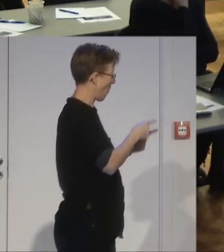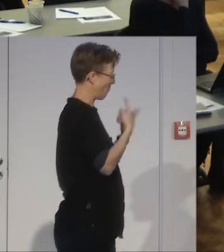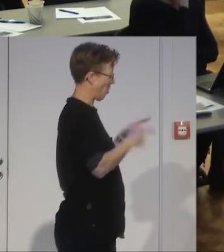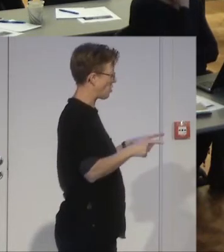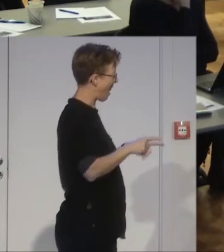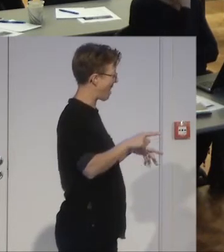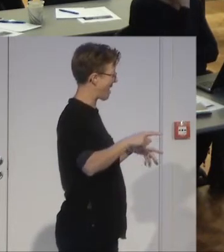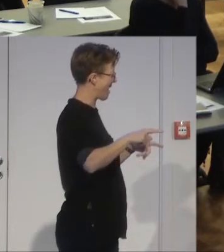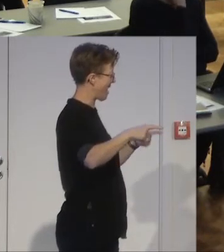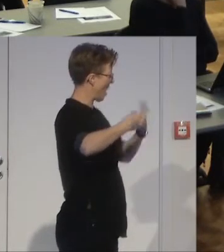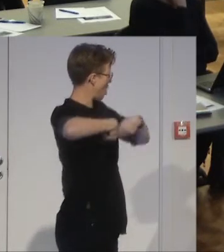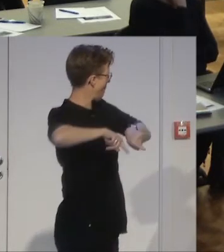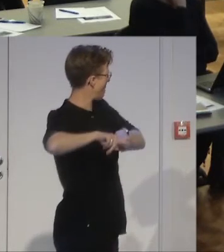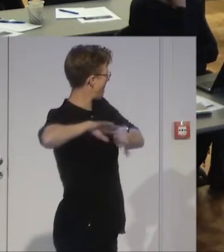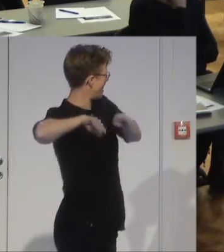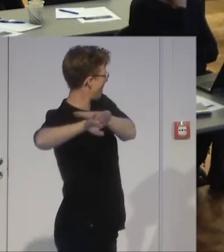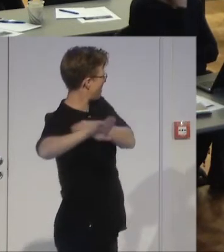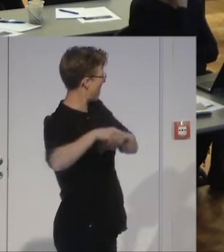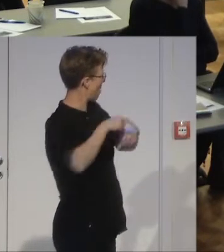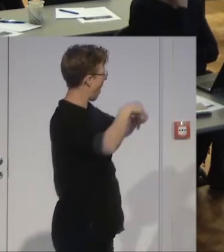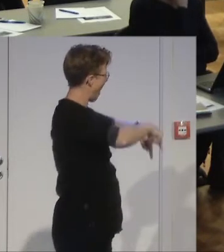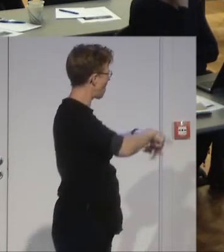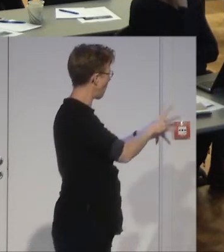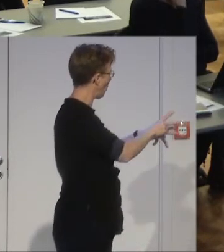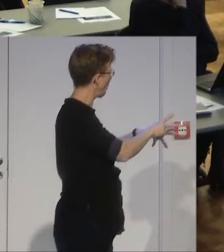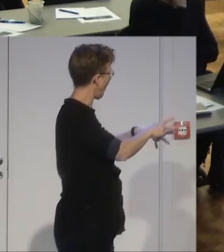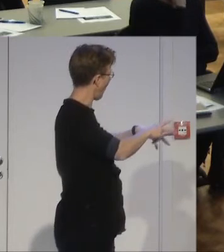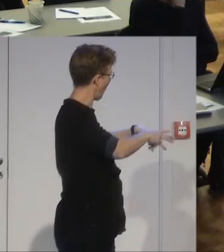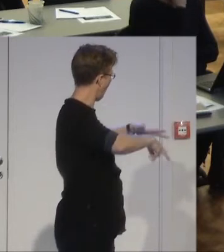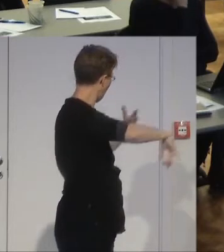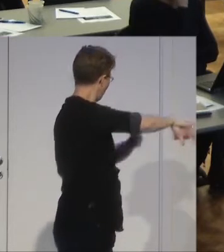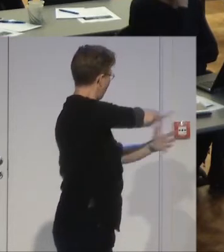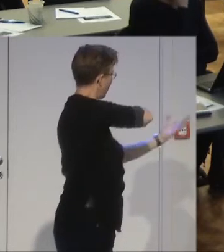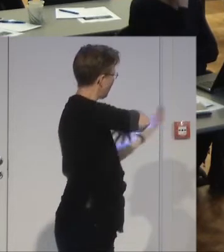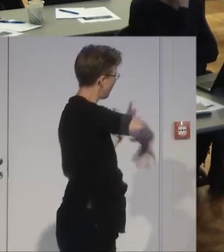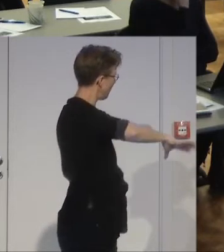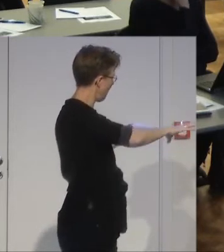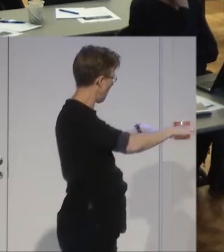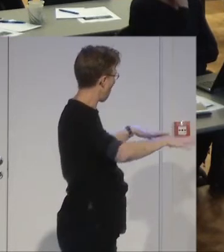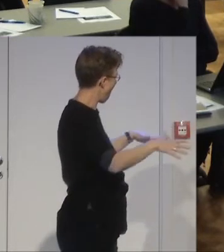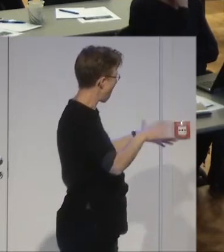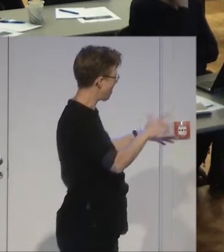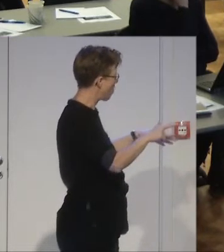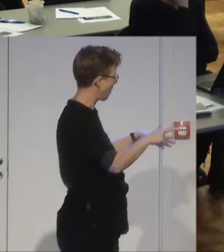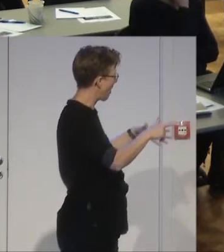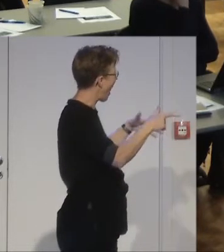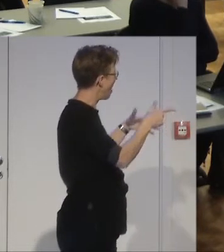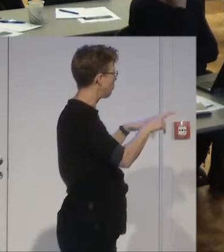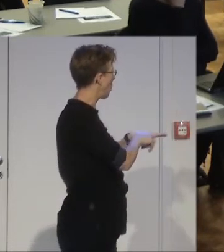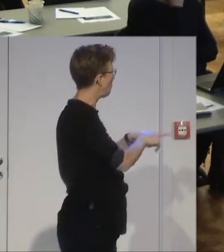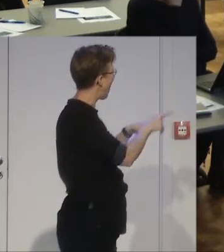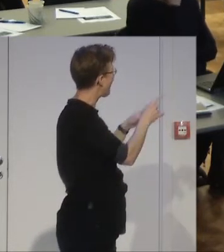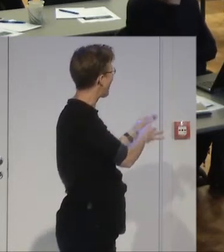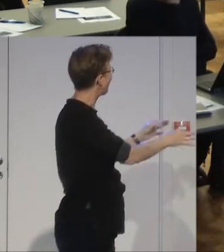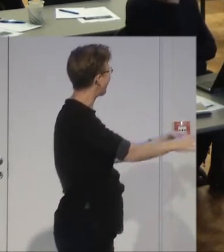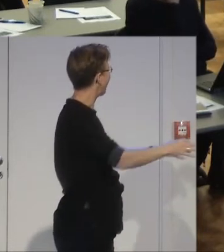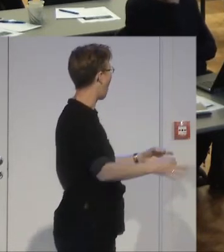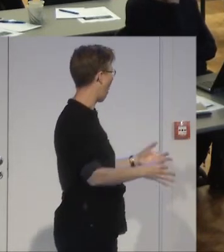home, and see how we can use the surroundings as requisites